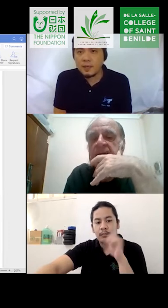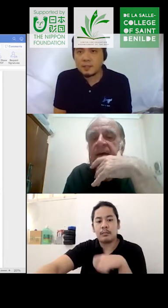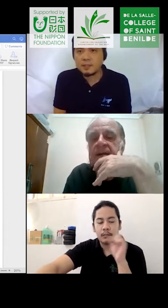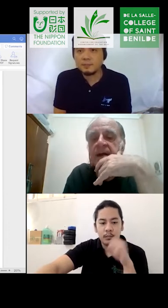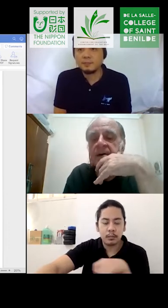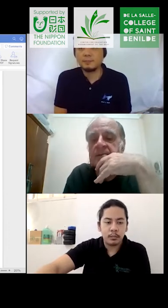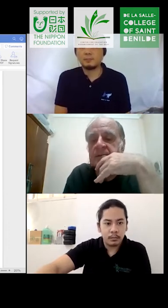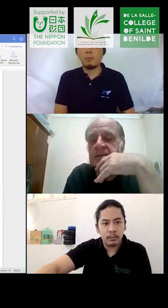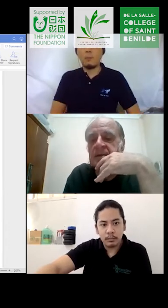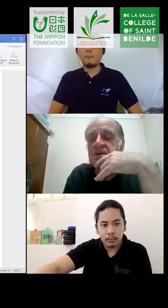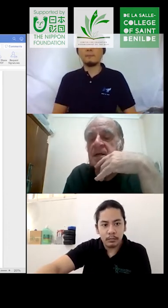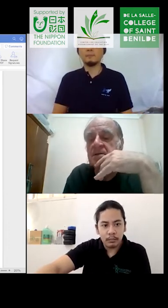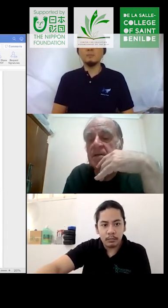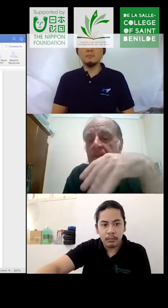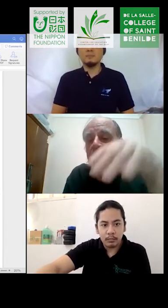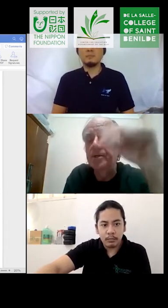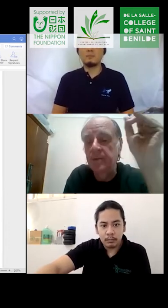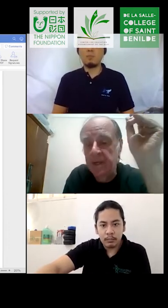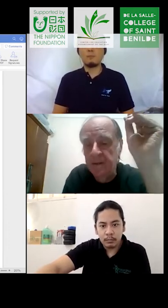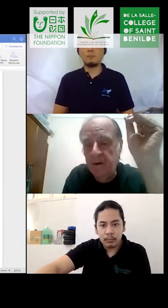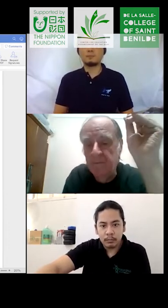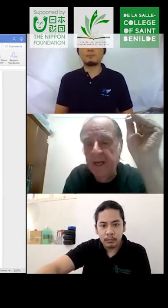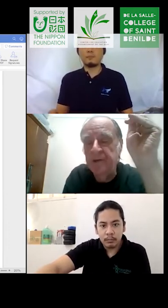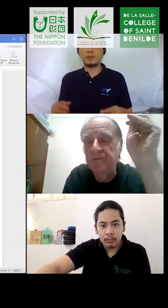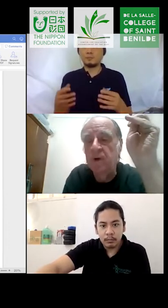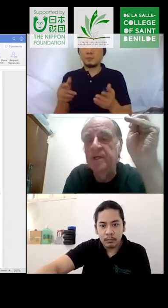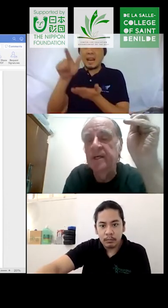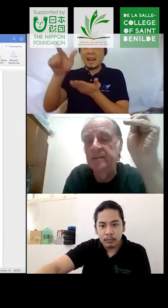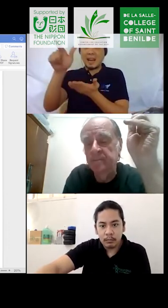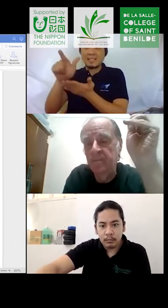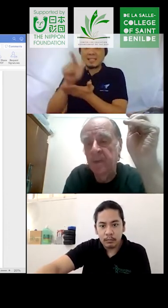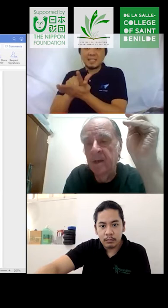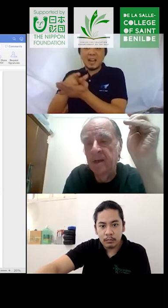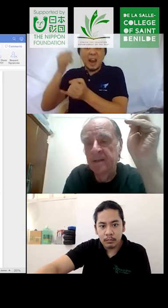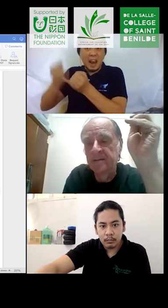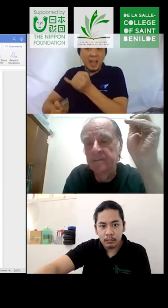Okay. Yes, sir. Now, this lesson happens to end on page 14.